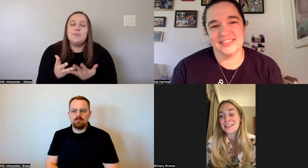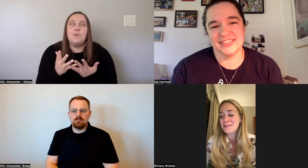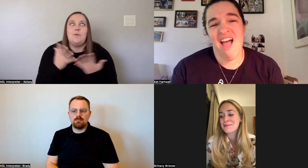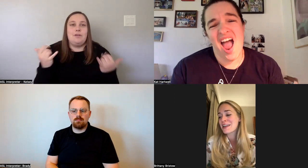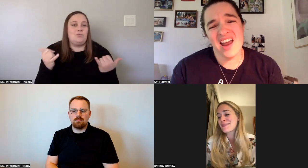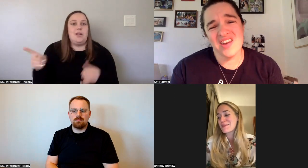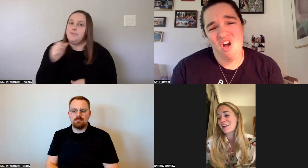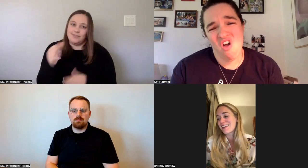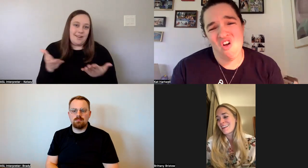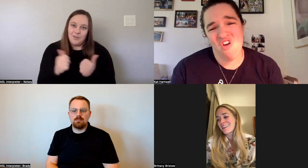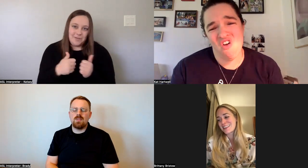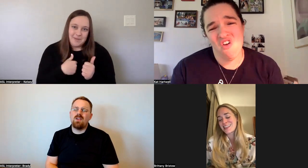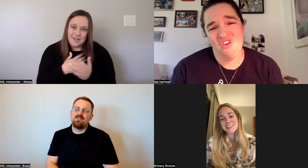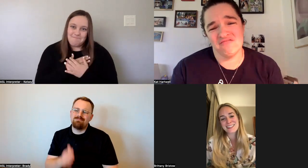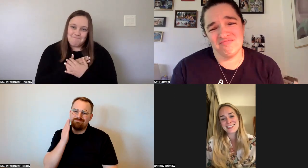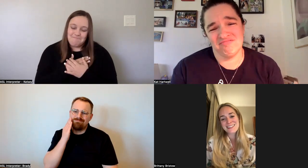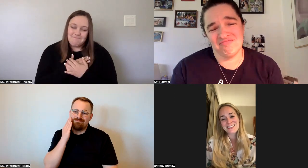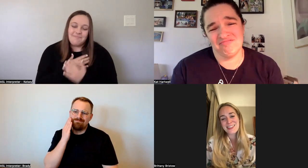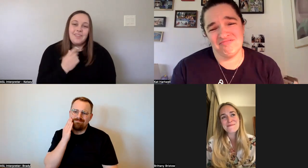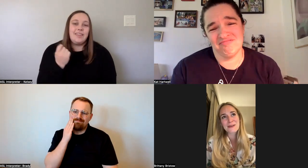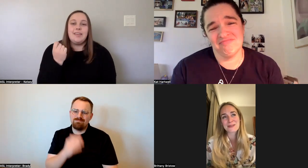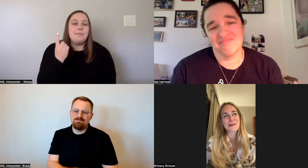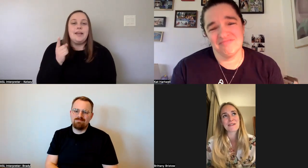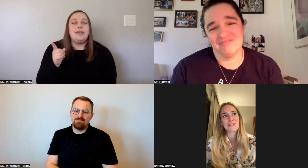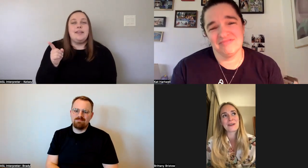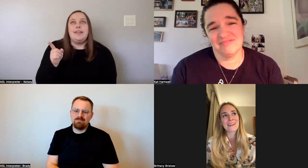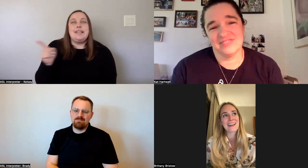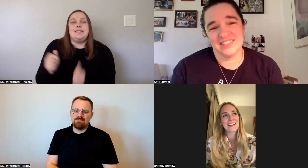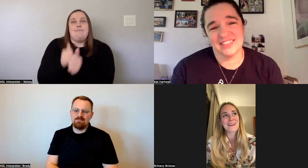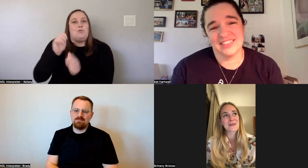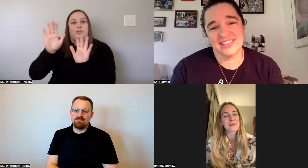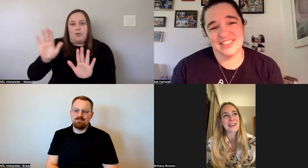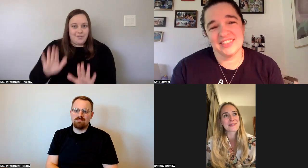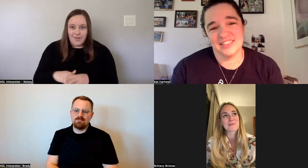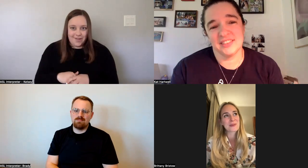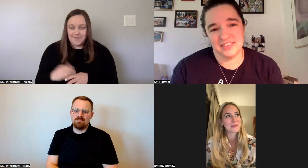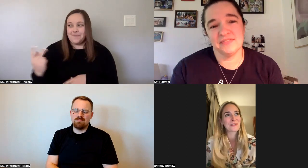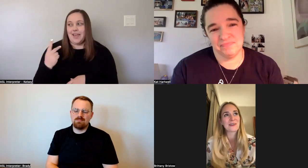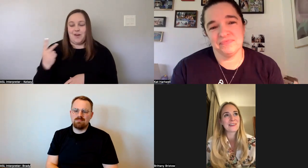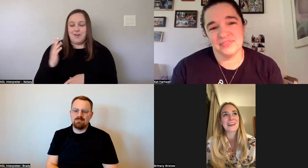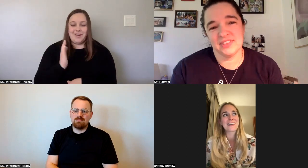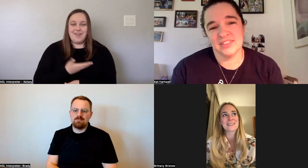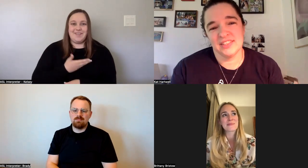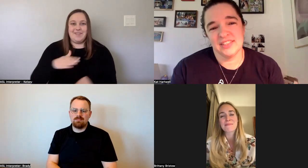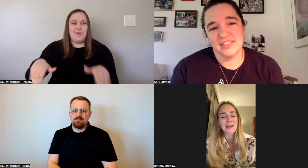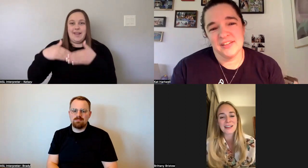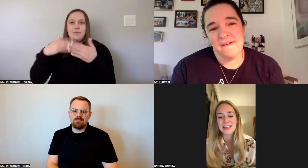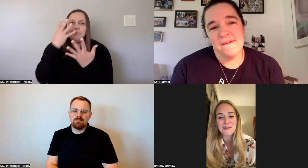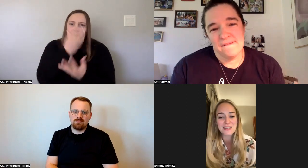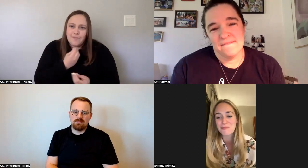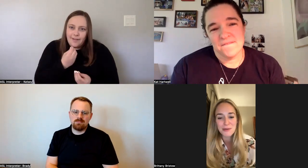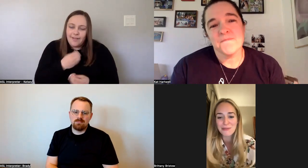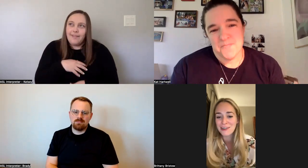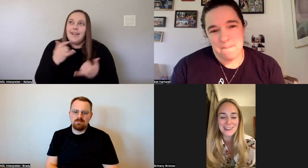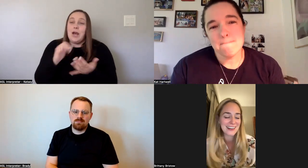because he's not here with me, but he is the most wonderful, and our wedding was beautiful, and being married to